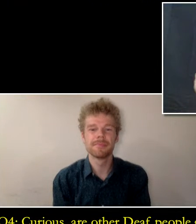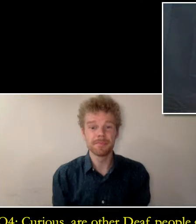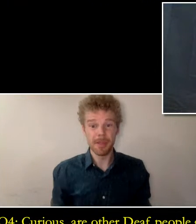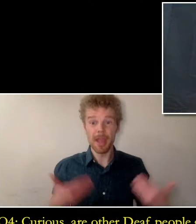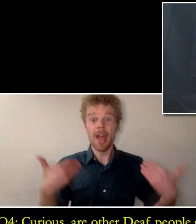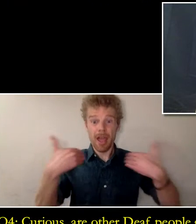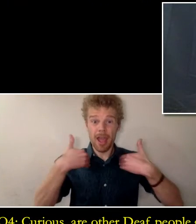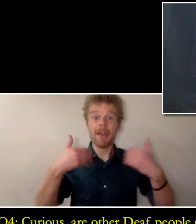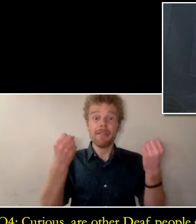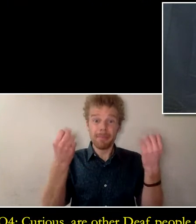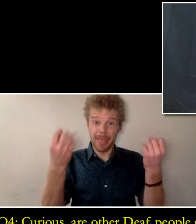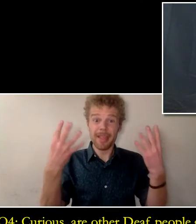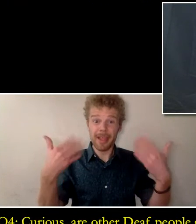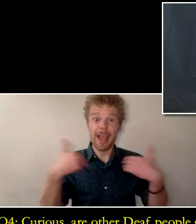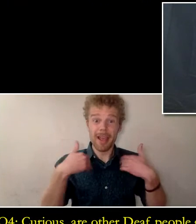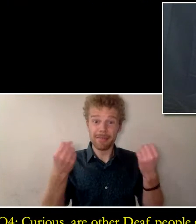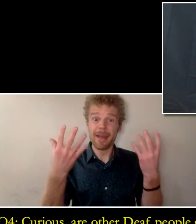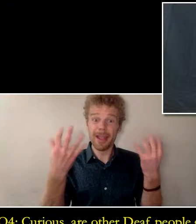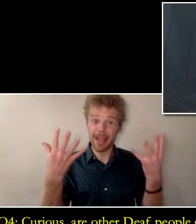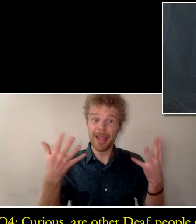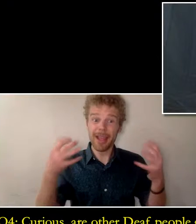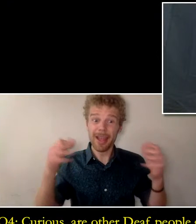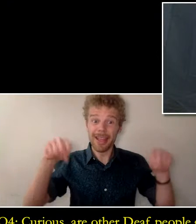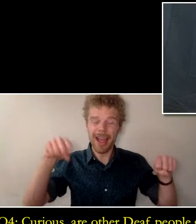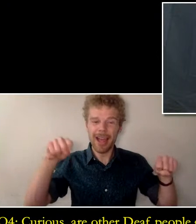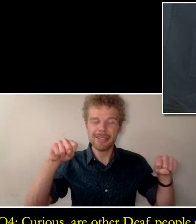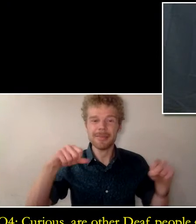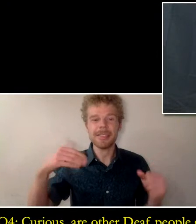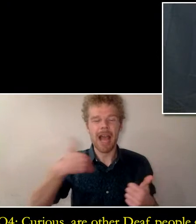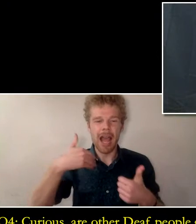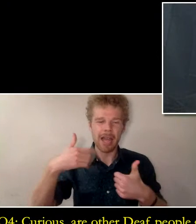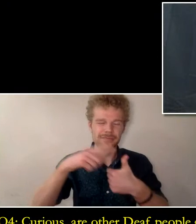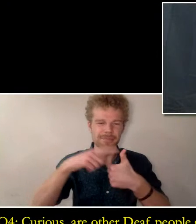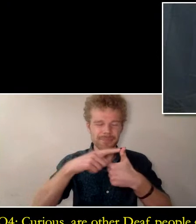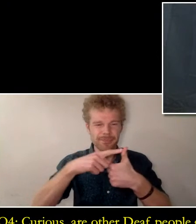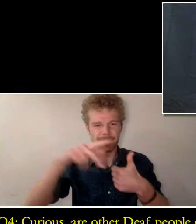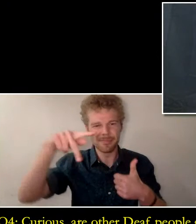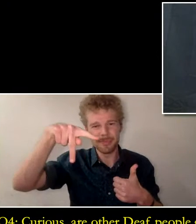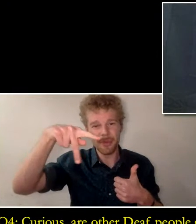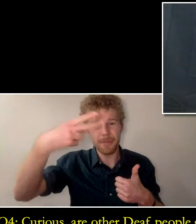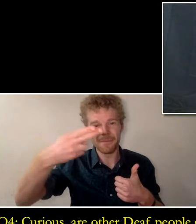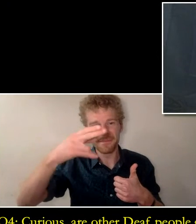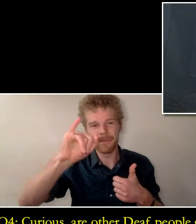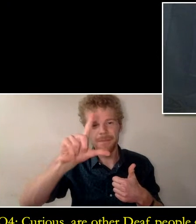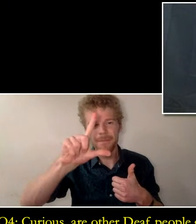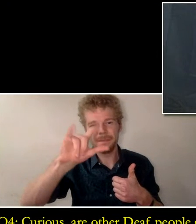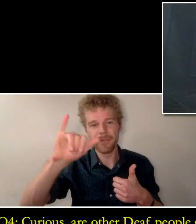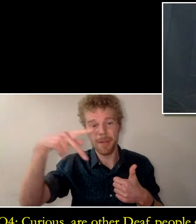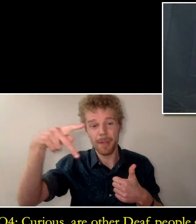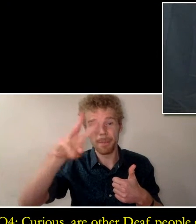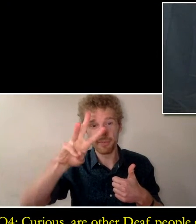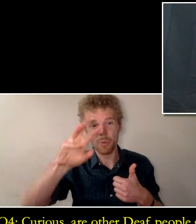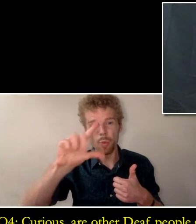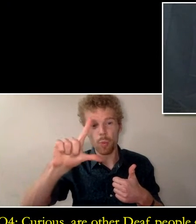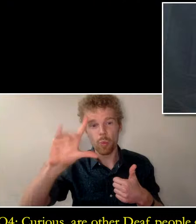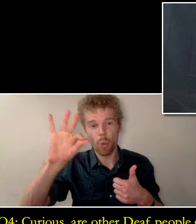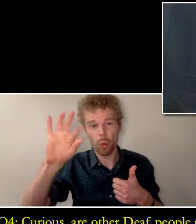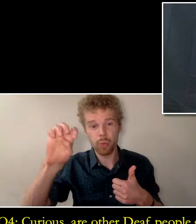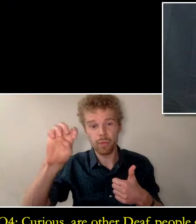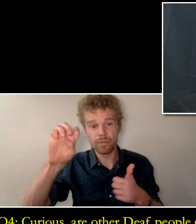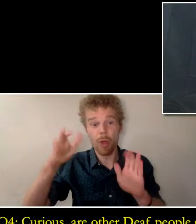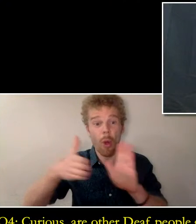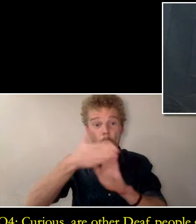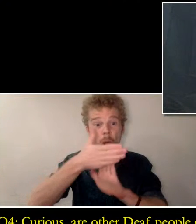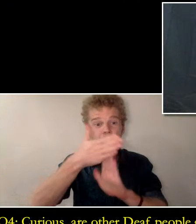any ways? This is Rob saying, yes, there are a number.